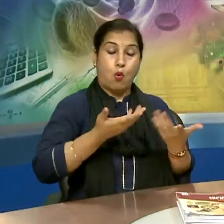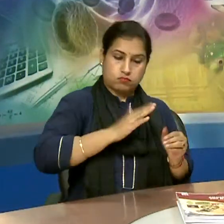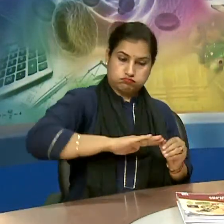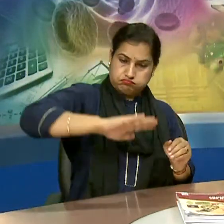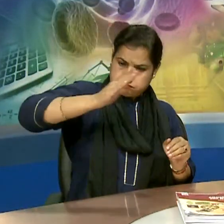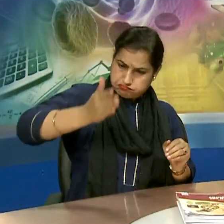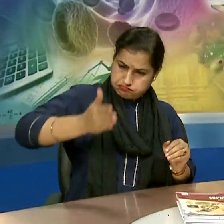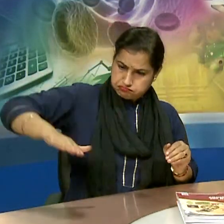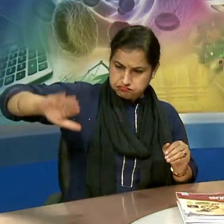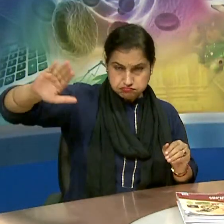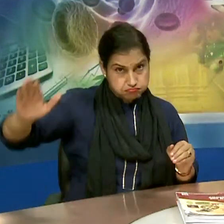along a